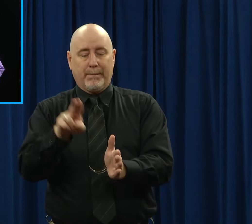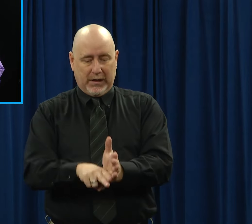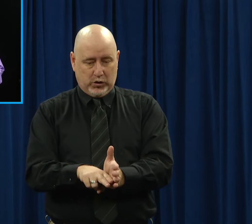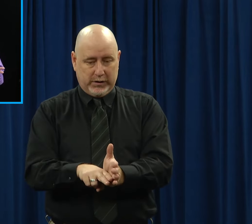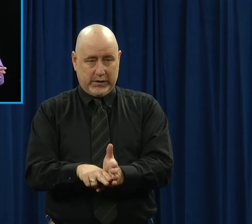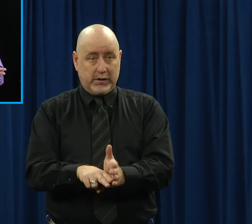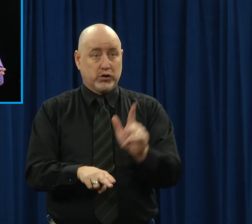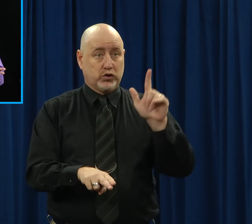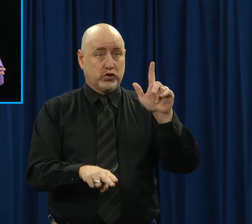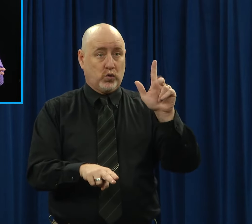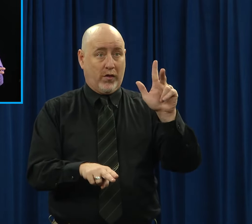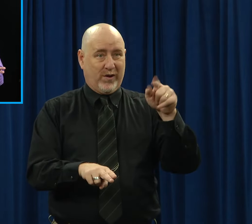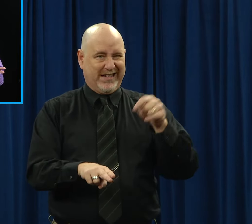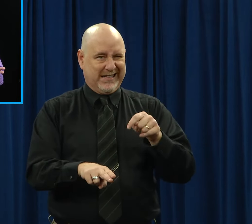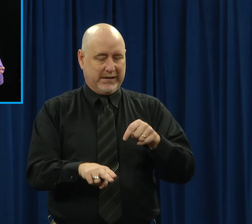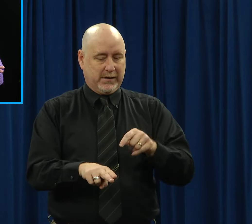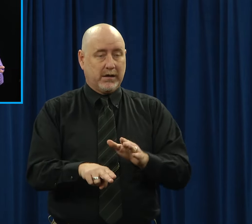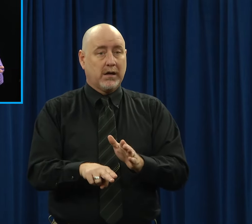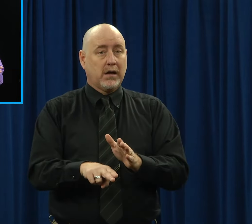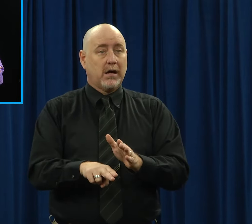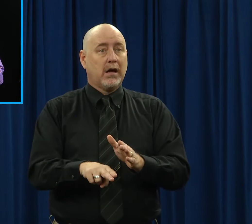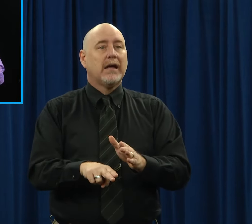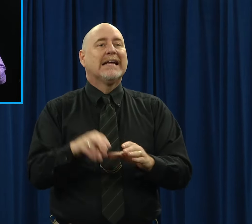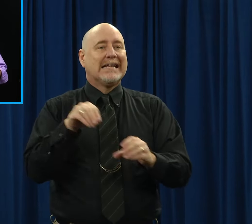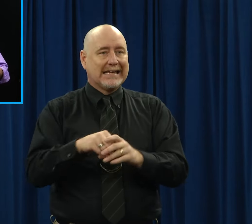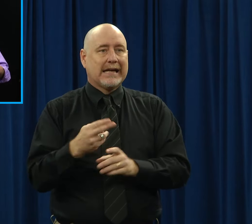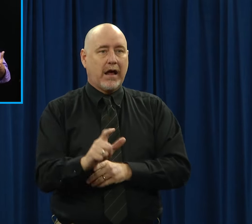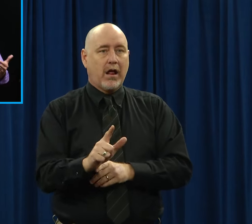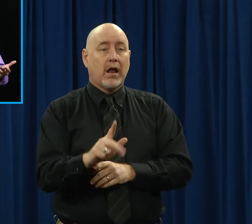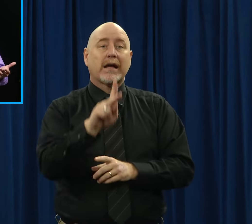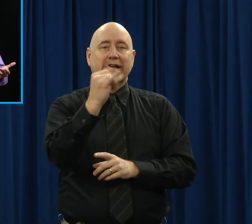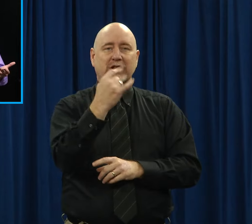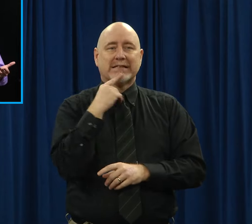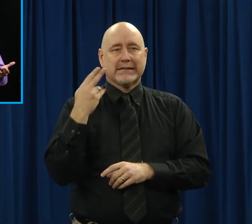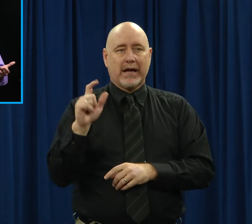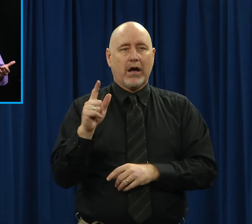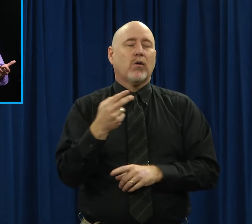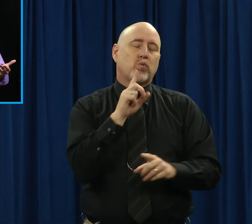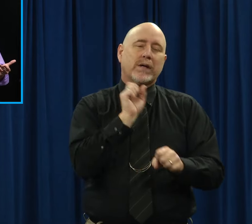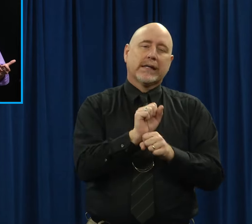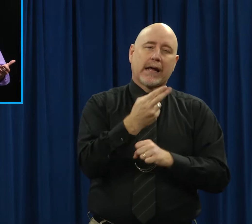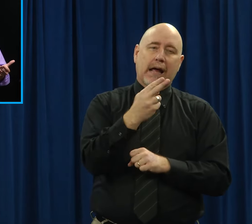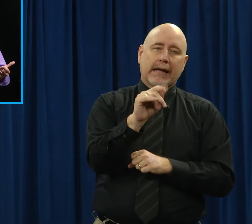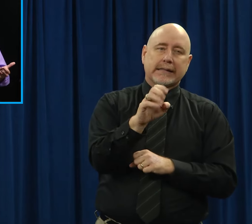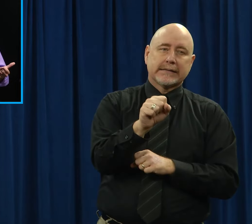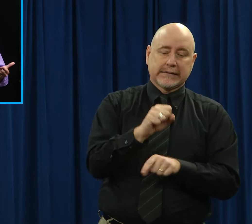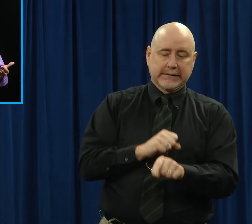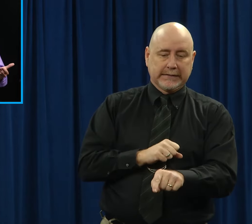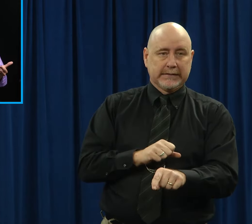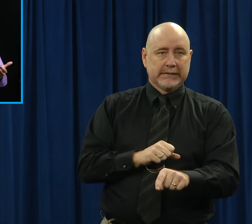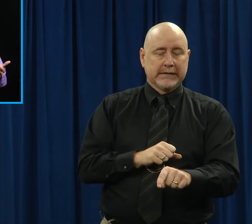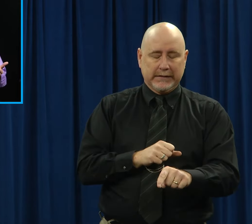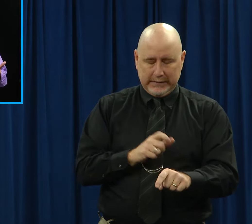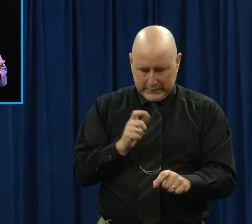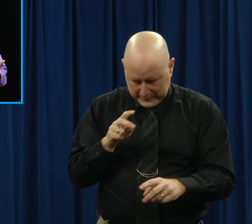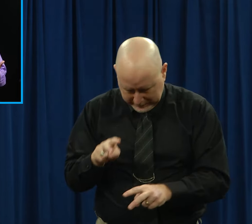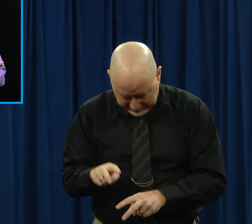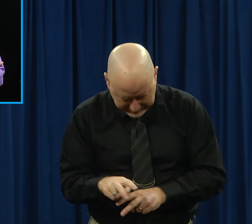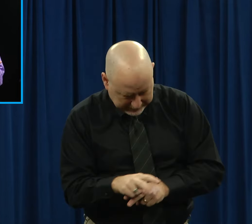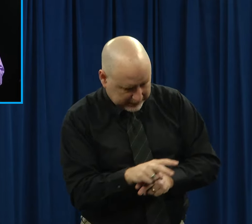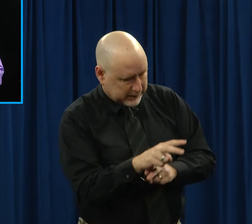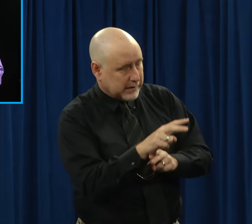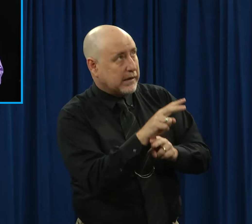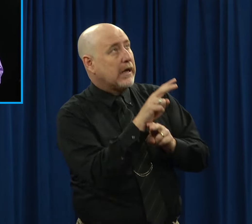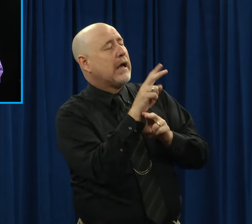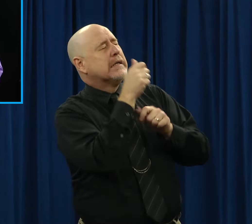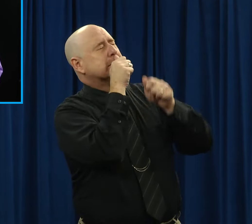died and was buried." Verse 23, listen to this, "And in hell," the King James says hell, the word is Hades, "and in Hades he